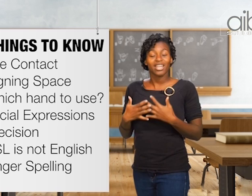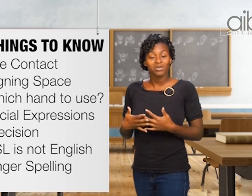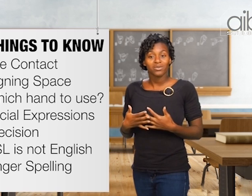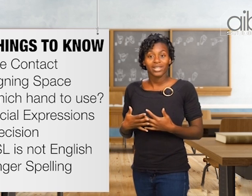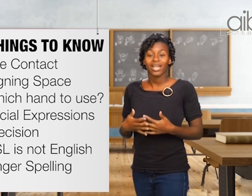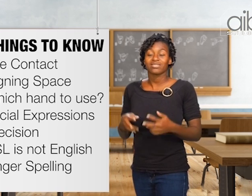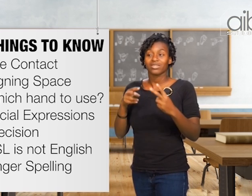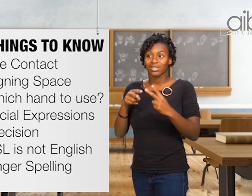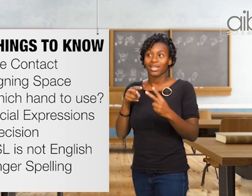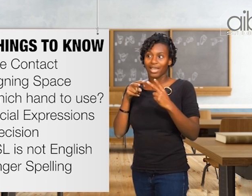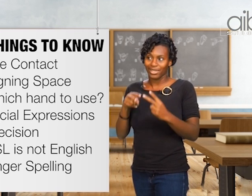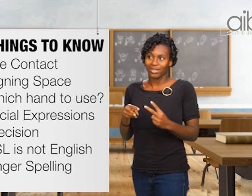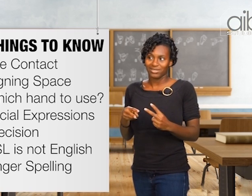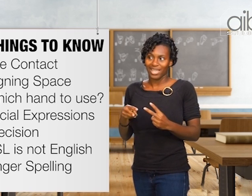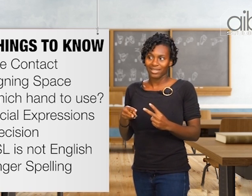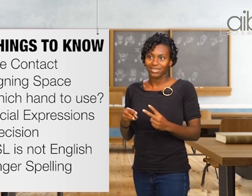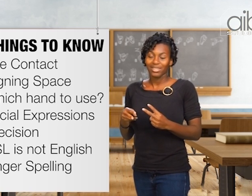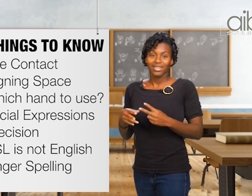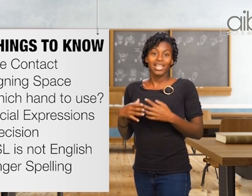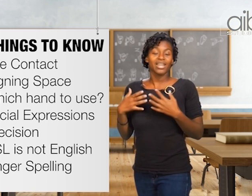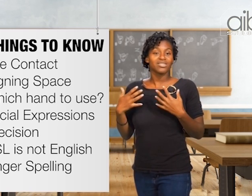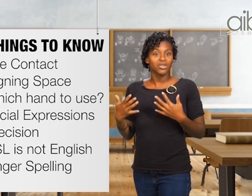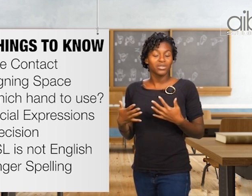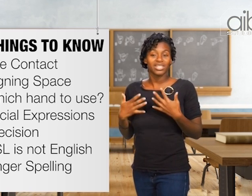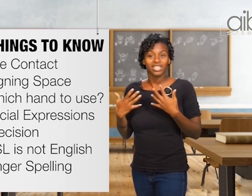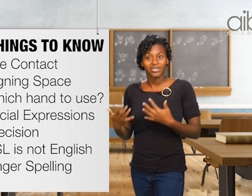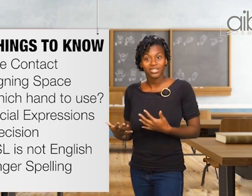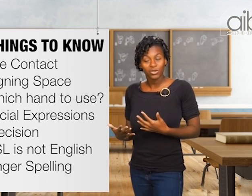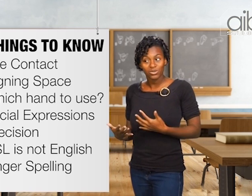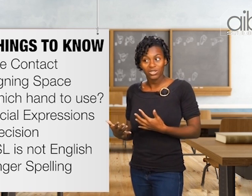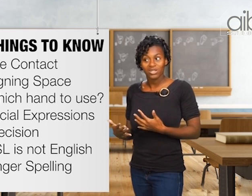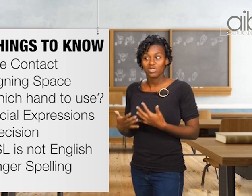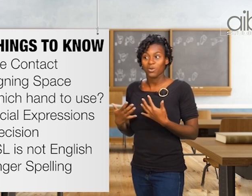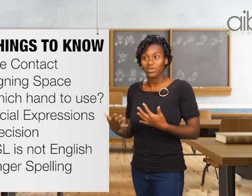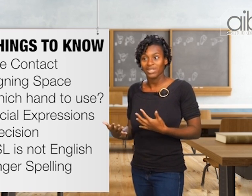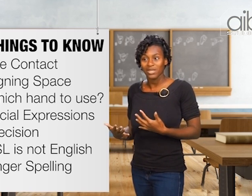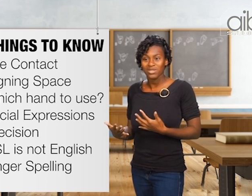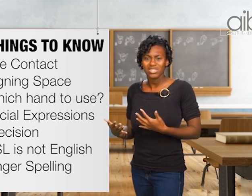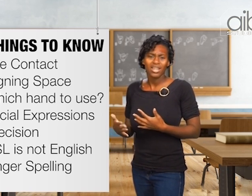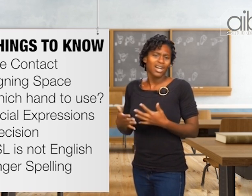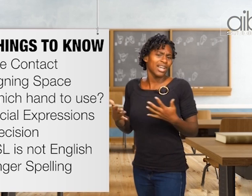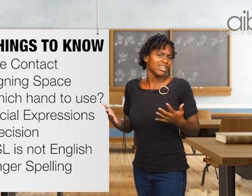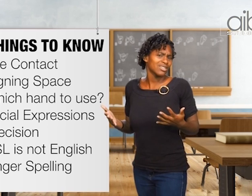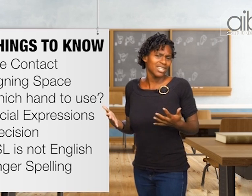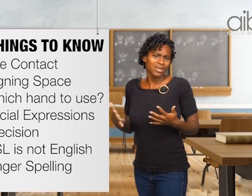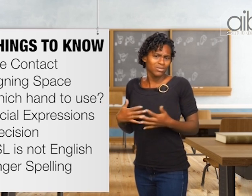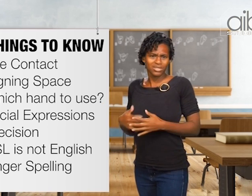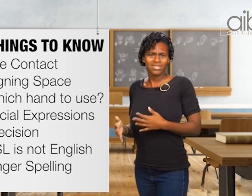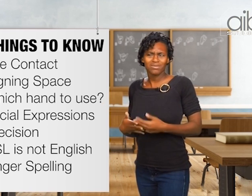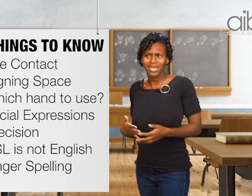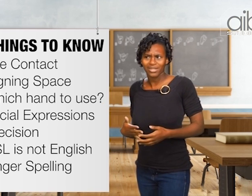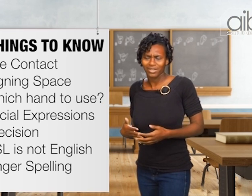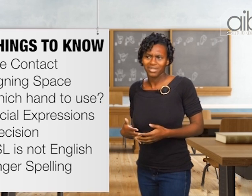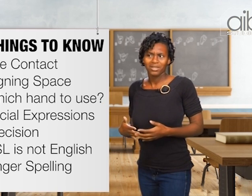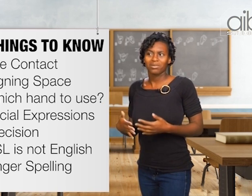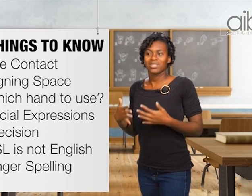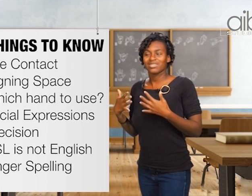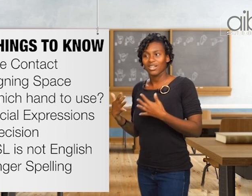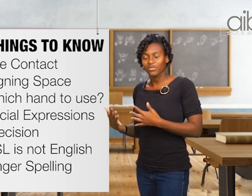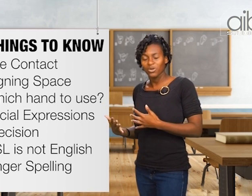everyone has good eye contact. Now I know in the hearing culture and in spoken language, eye contact really doesn't matter. But in deaf